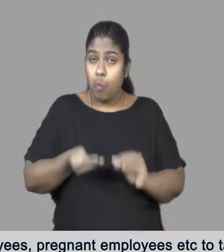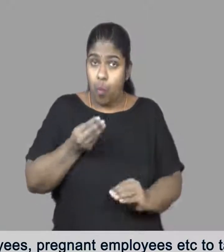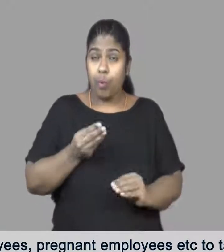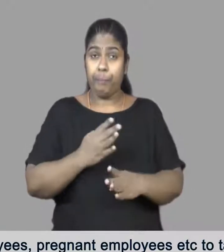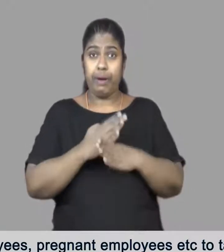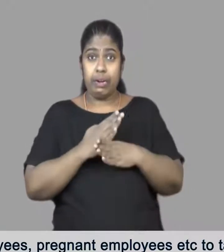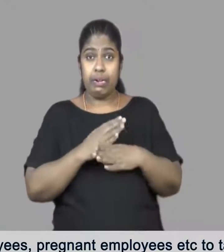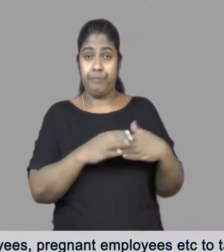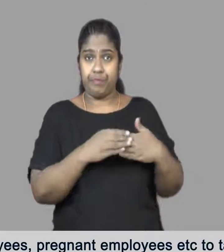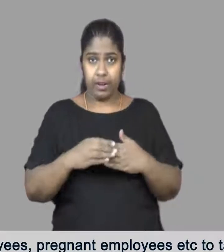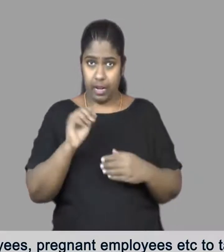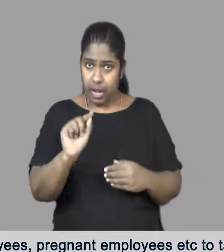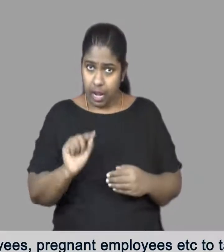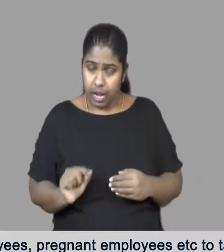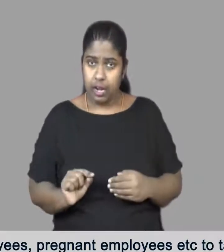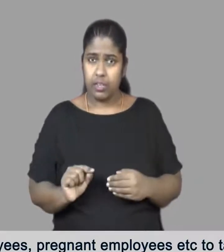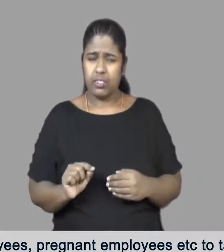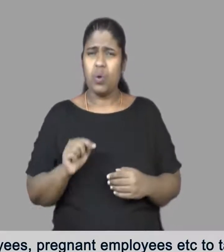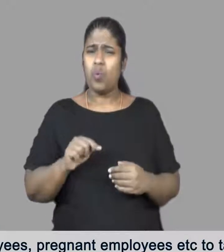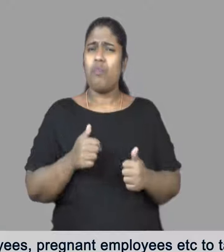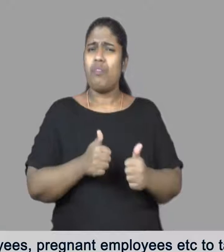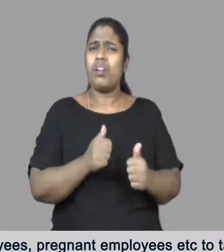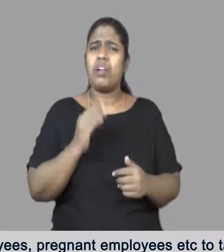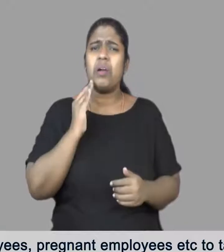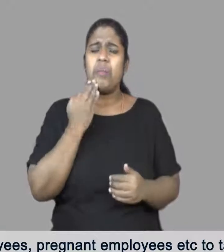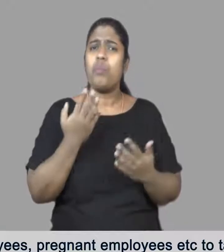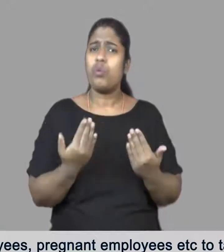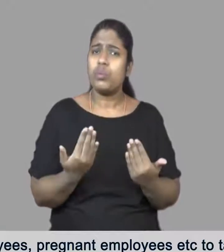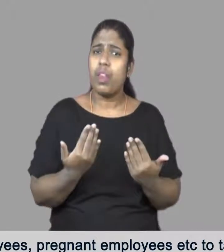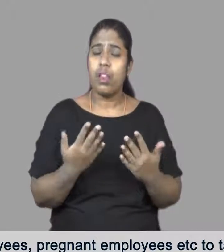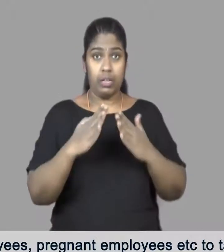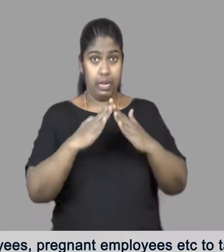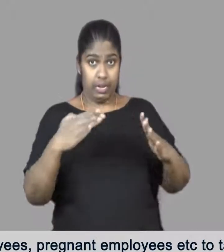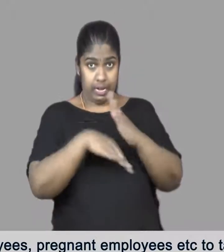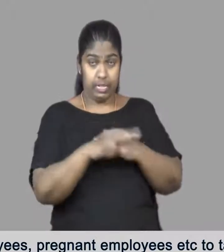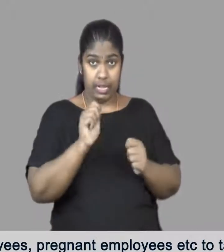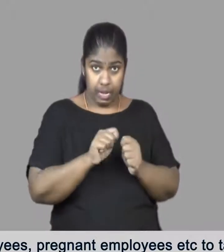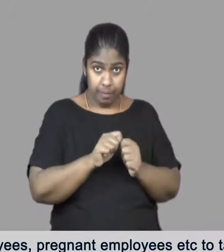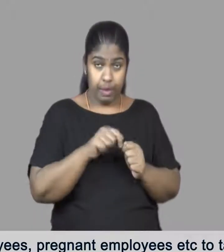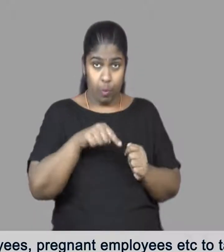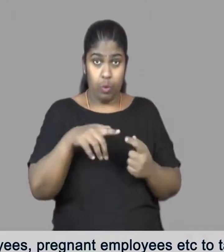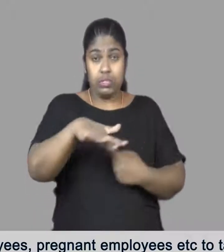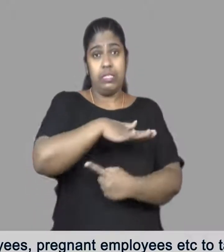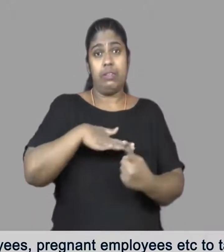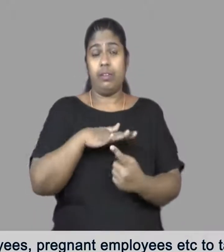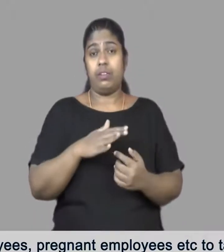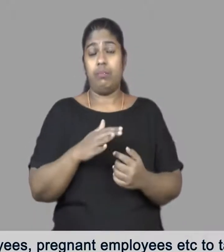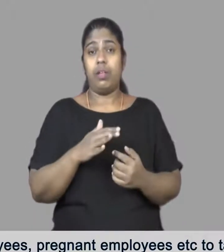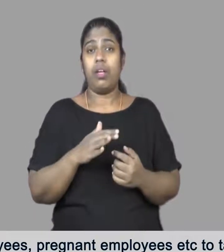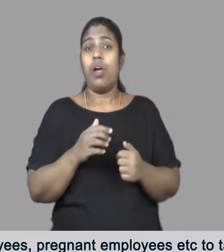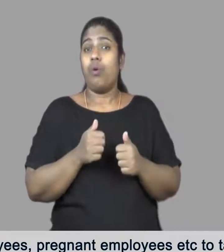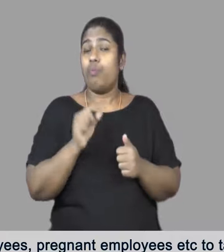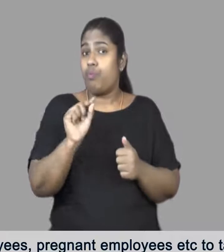etc., to take extra precautions. Work from home to be